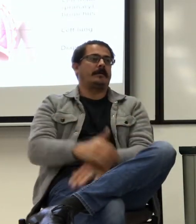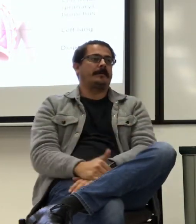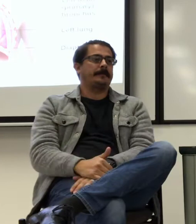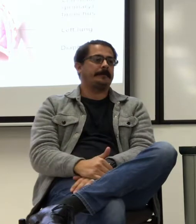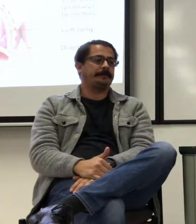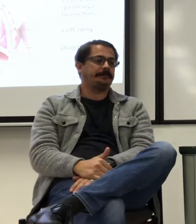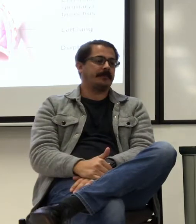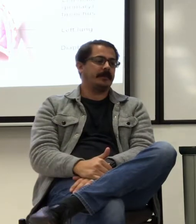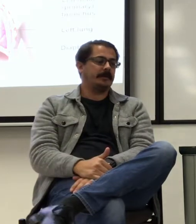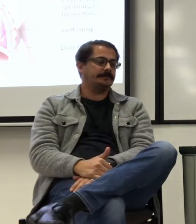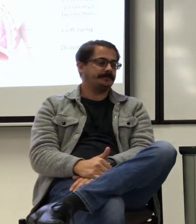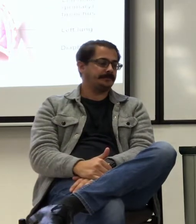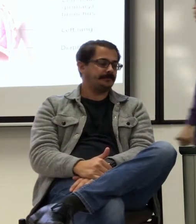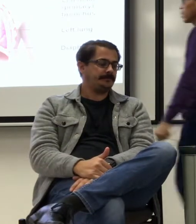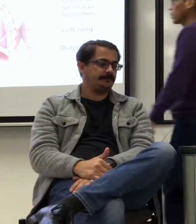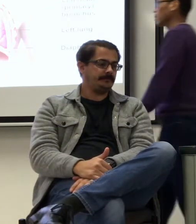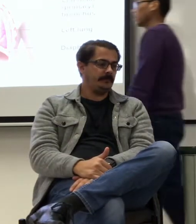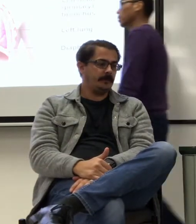So,